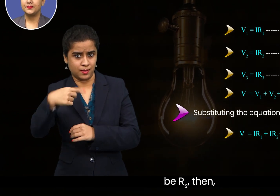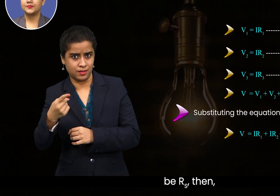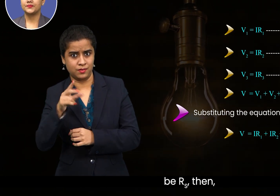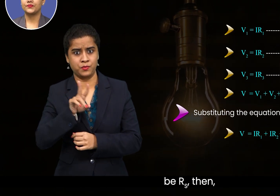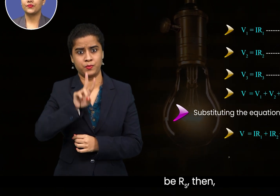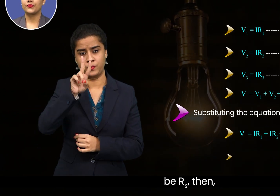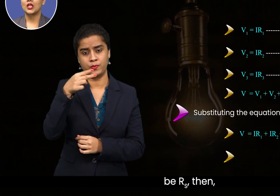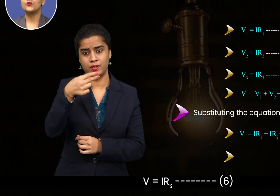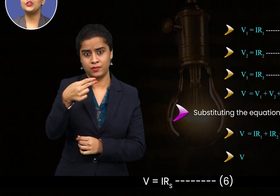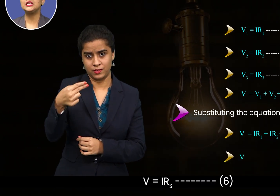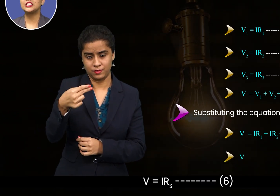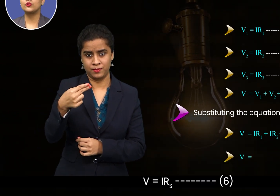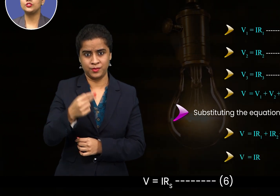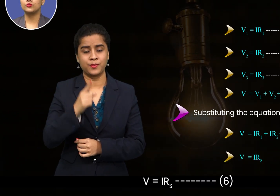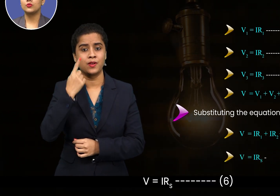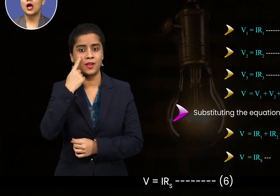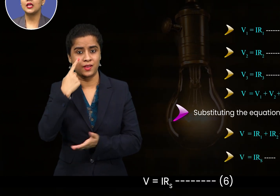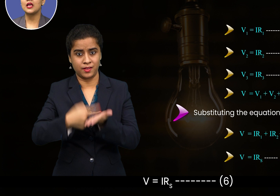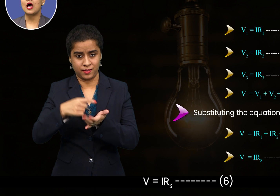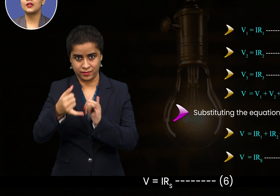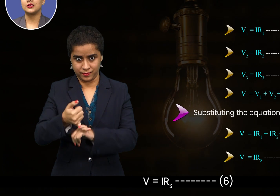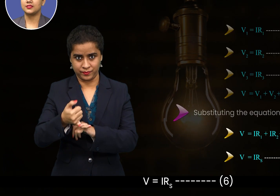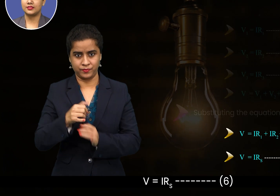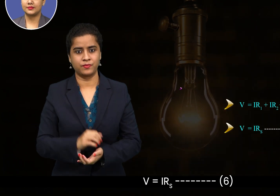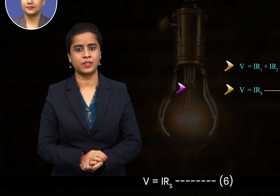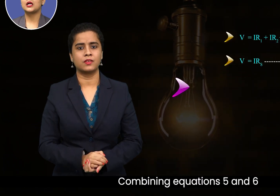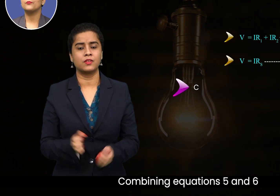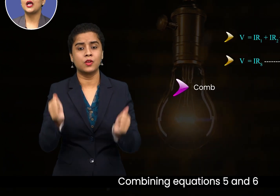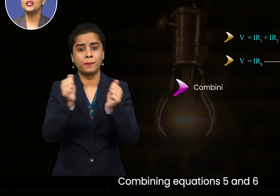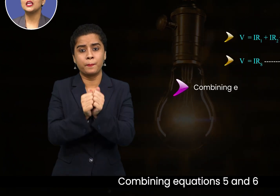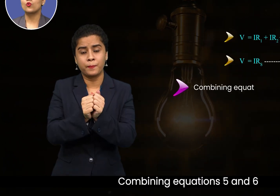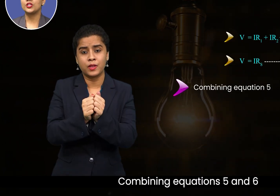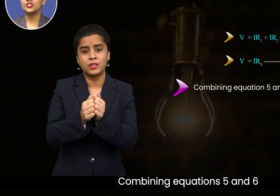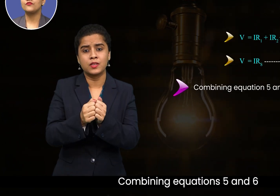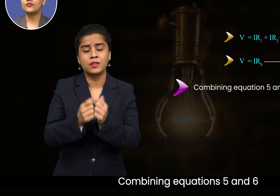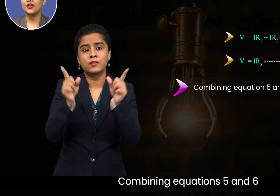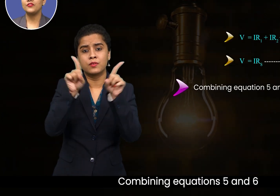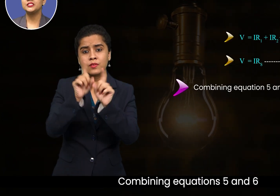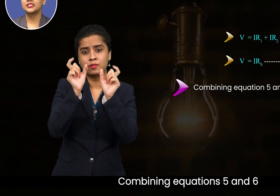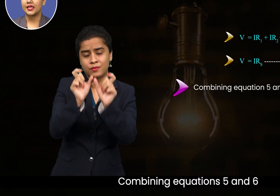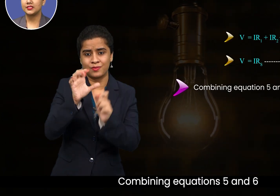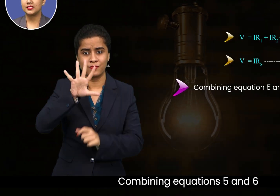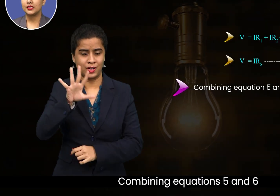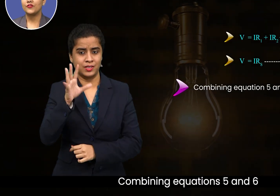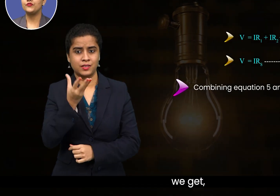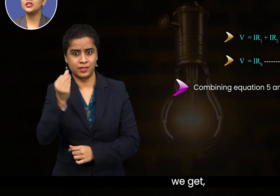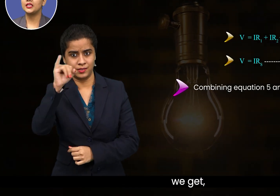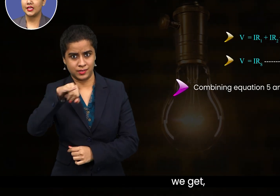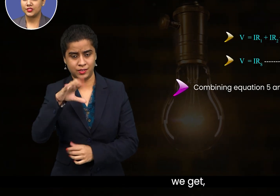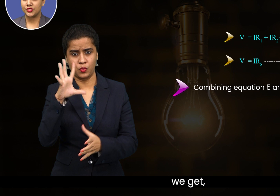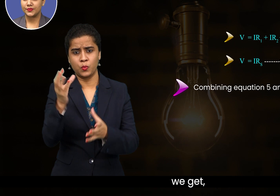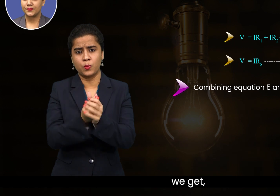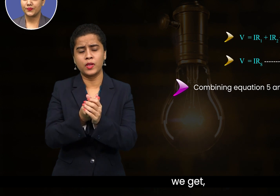then V is equal to IRS. Combining equation 5 and 6,